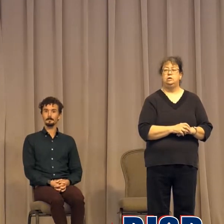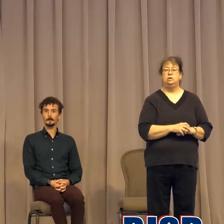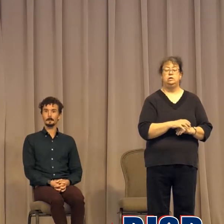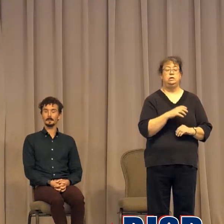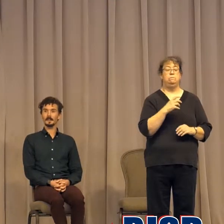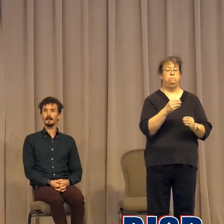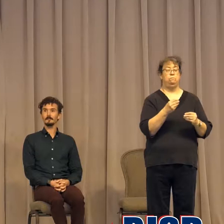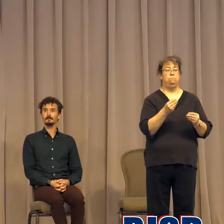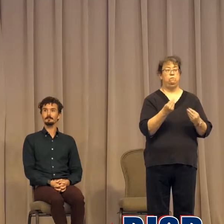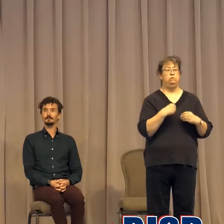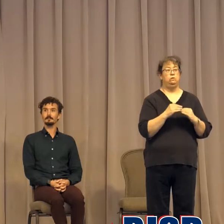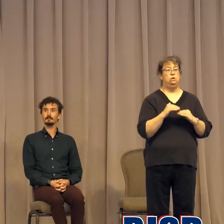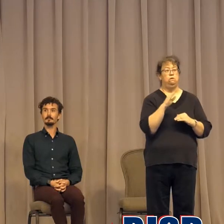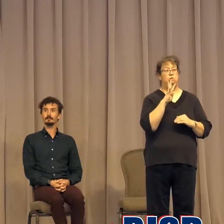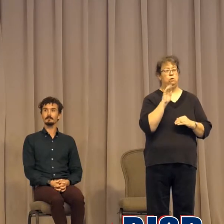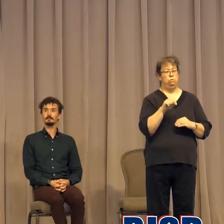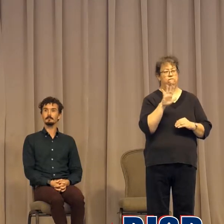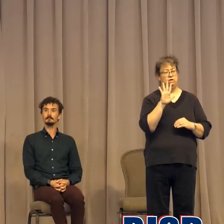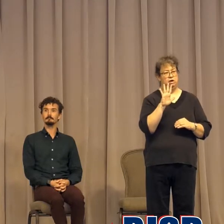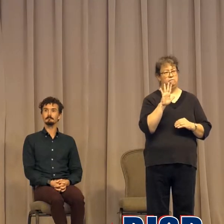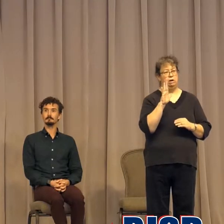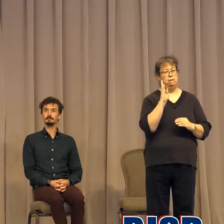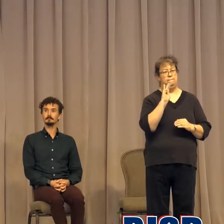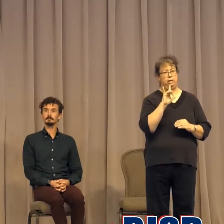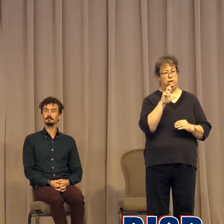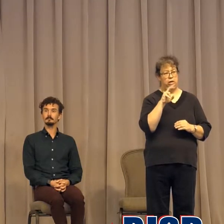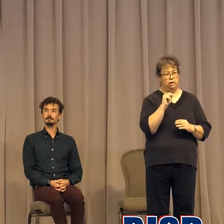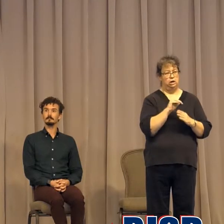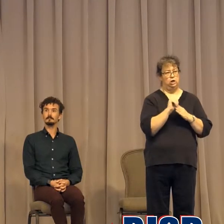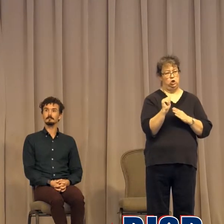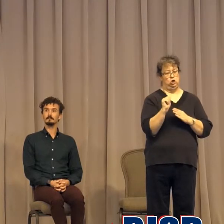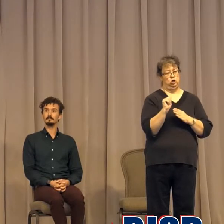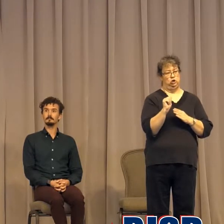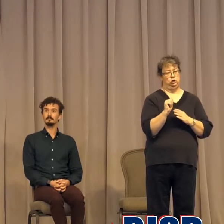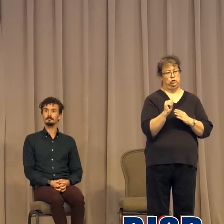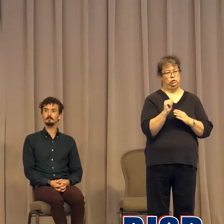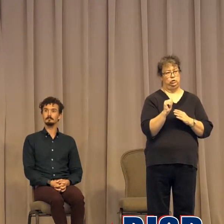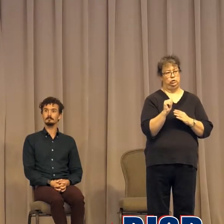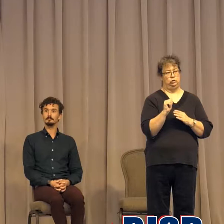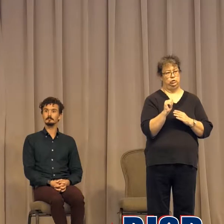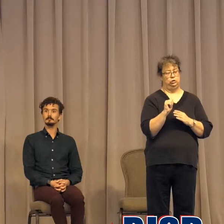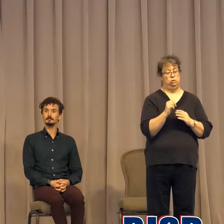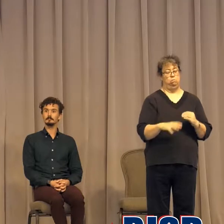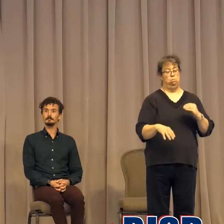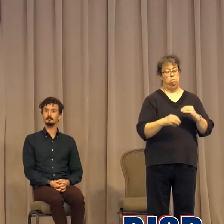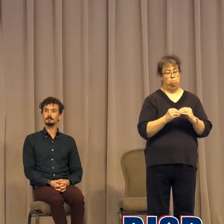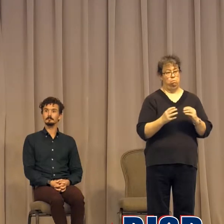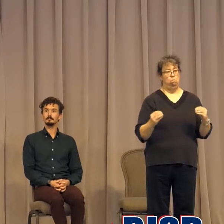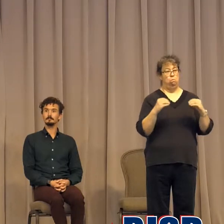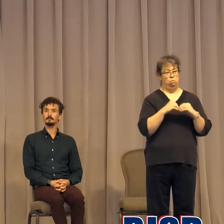It provides over $4.5 billion more additional